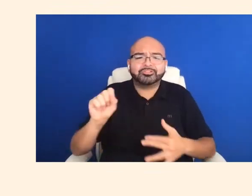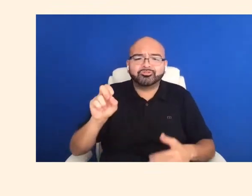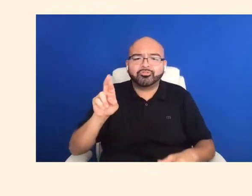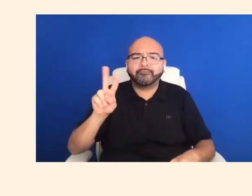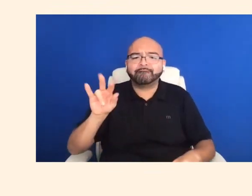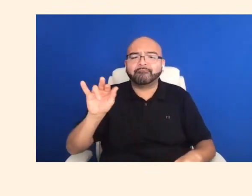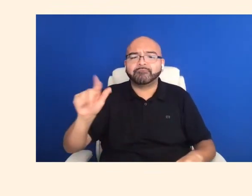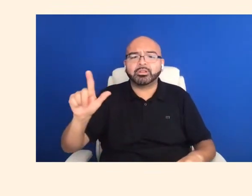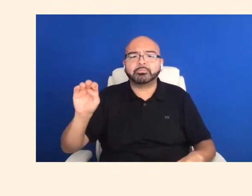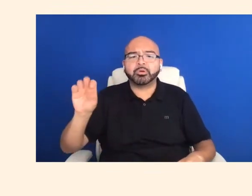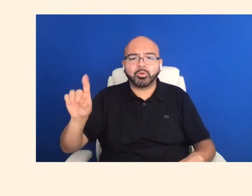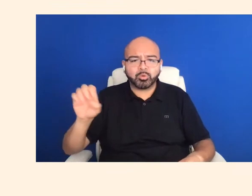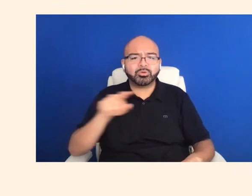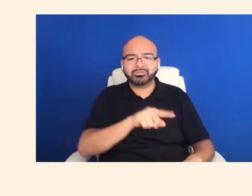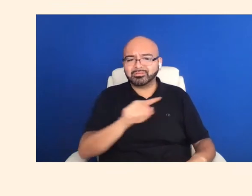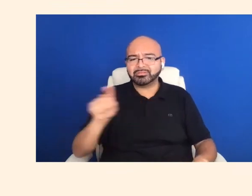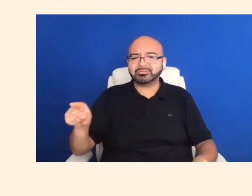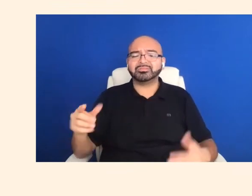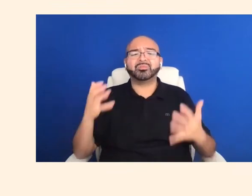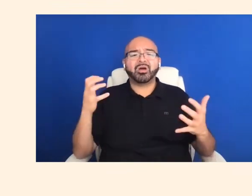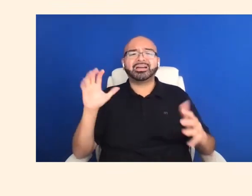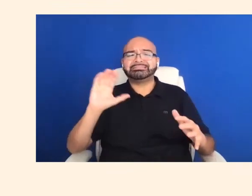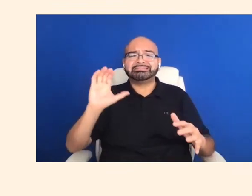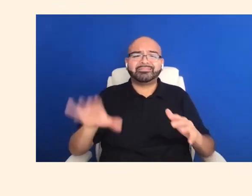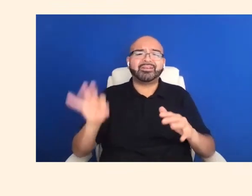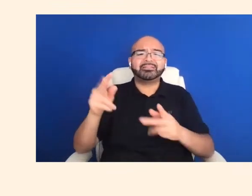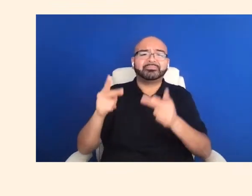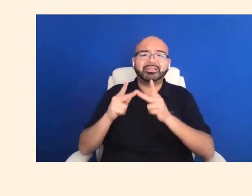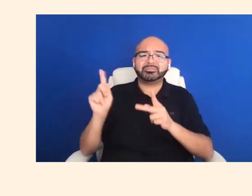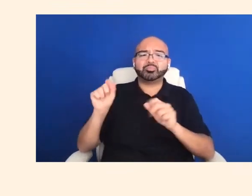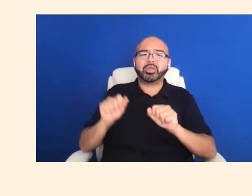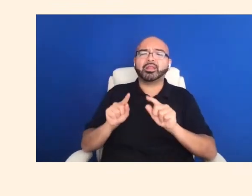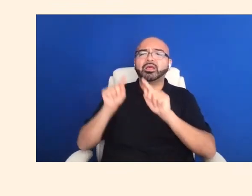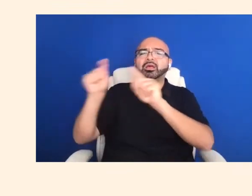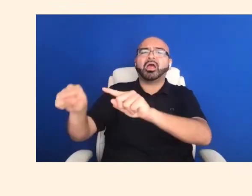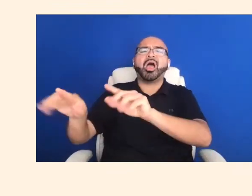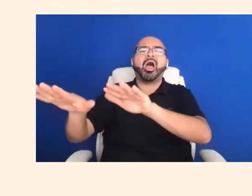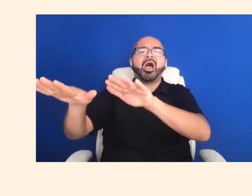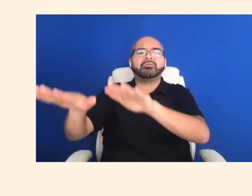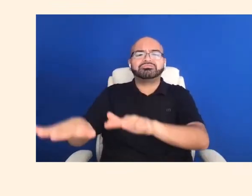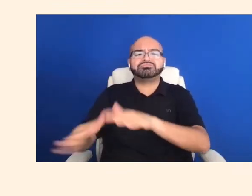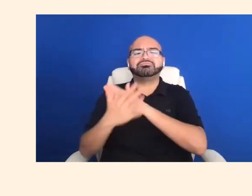and they are looking for a place to rest, finally,